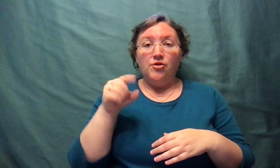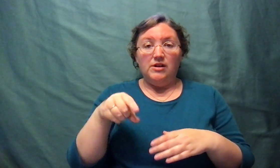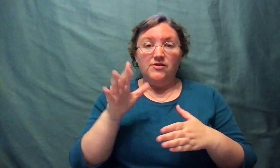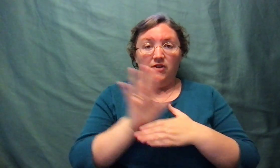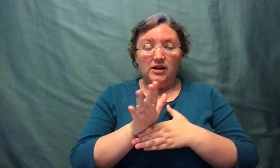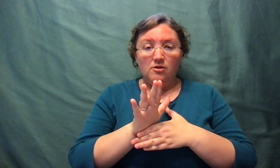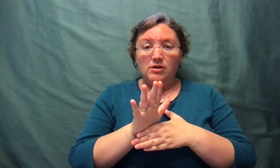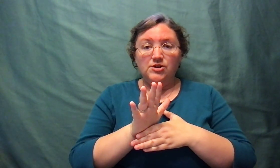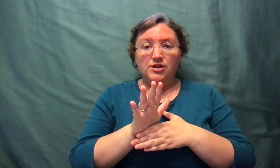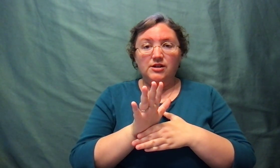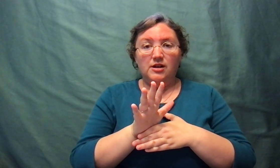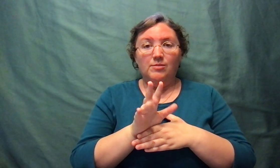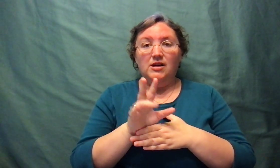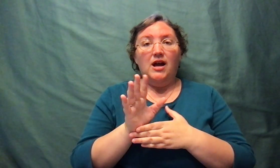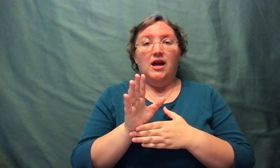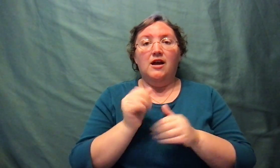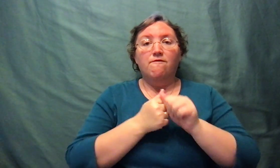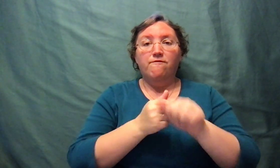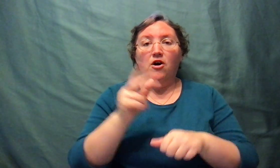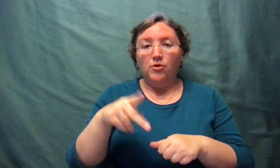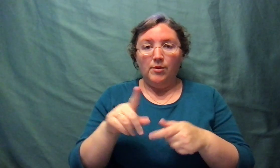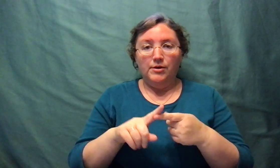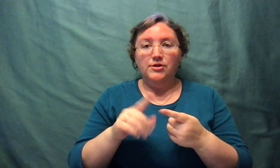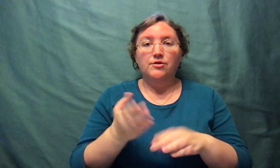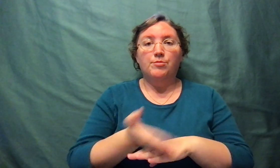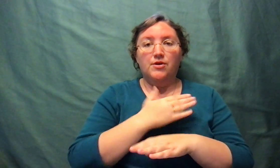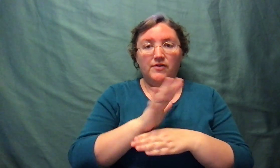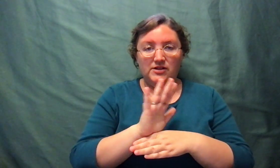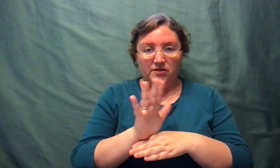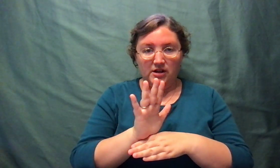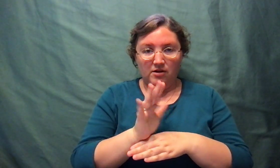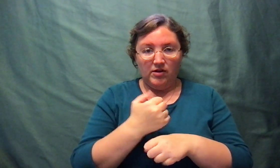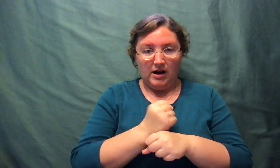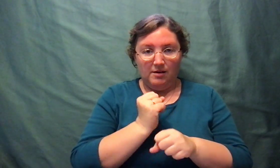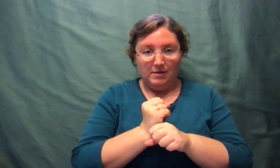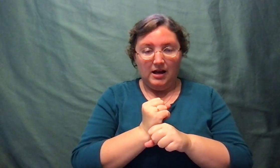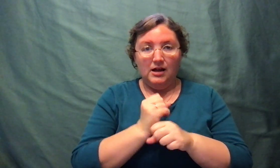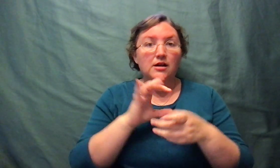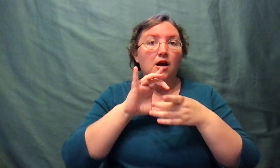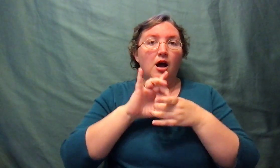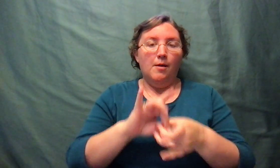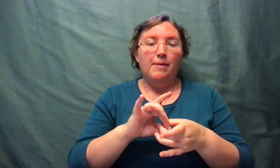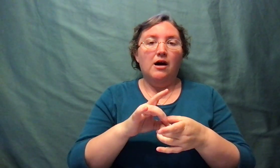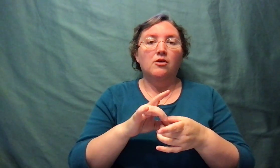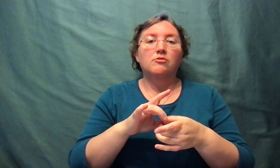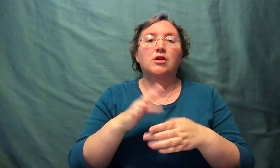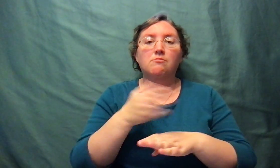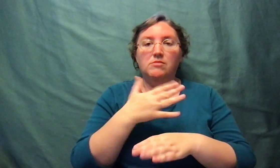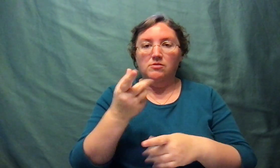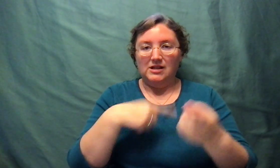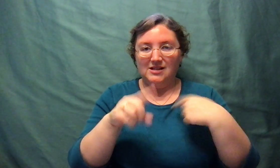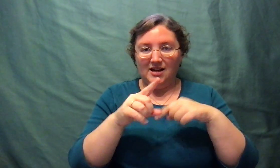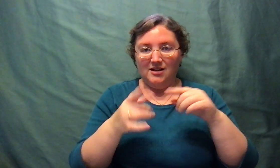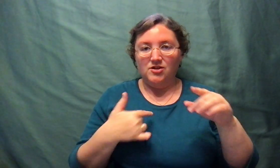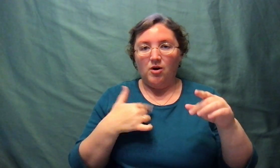So this video is just going to be a follow-up to the previous video that I made about music signs. So I'll